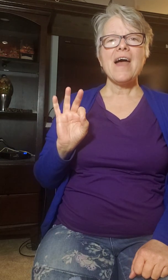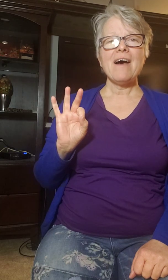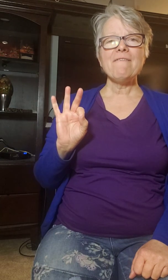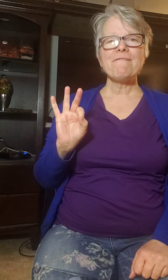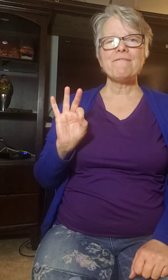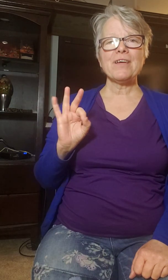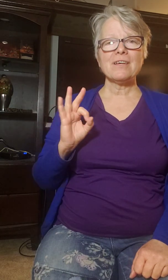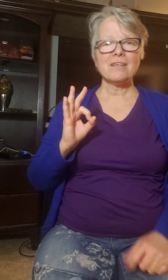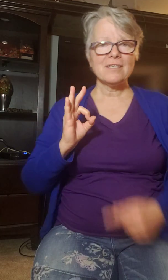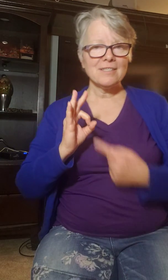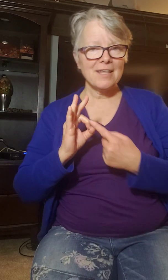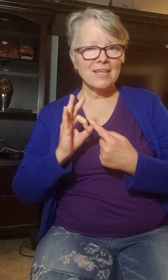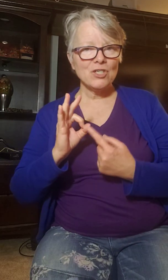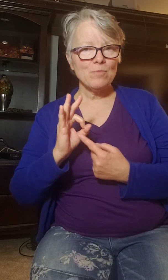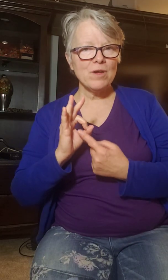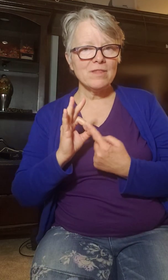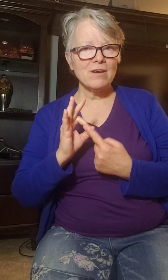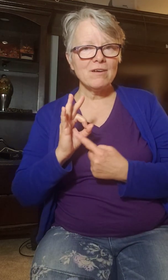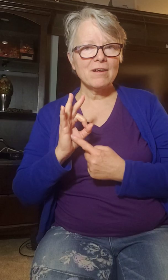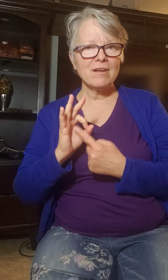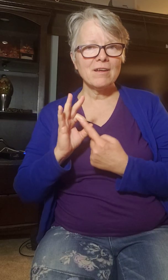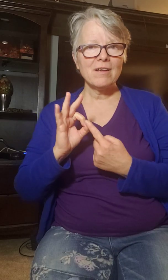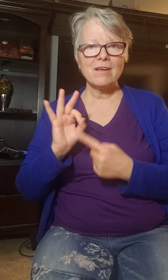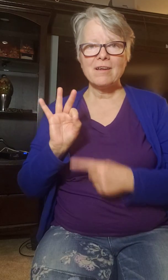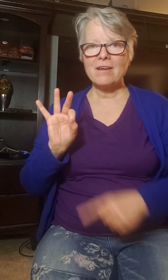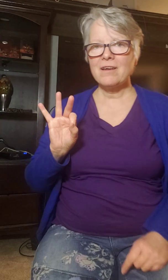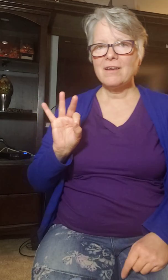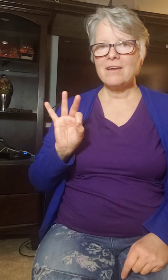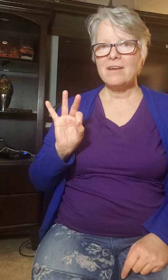F. That shape right there.